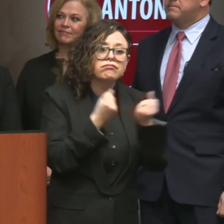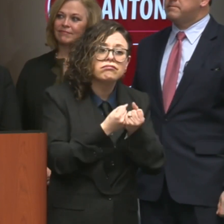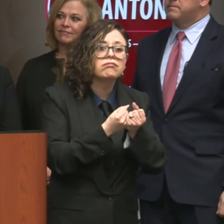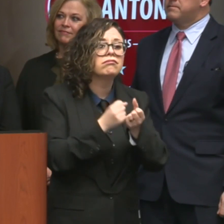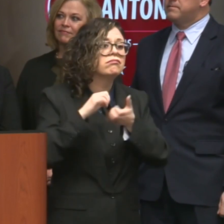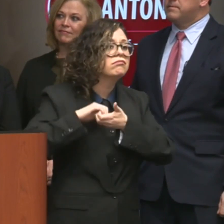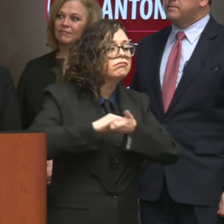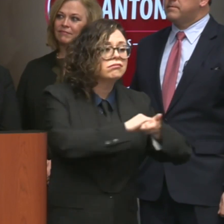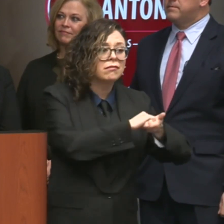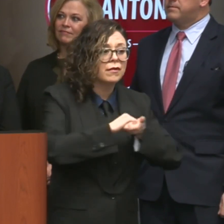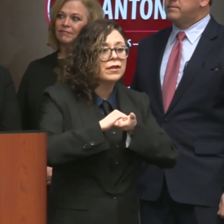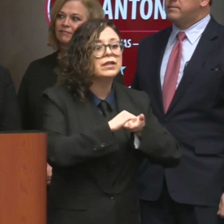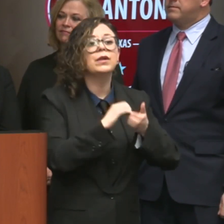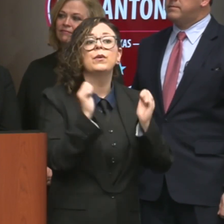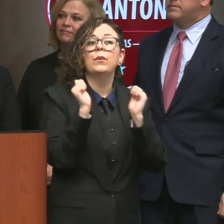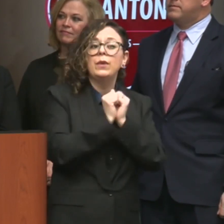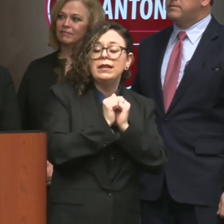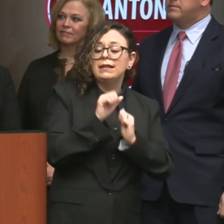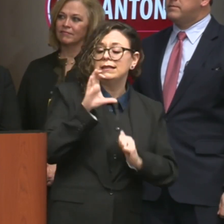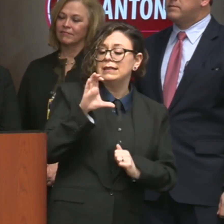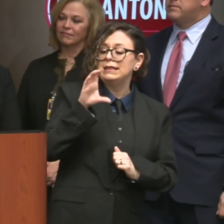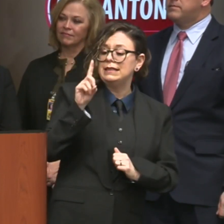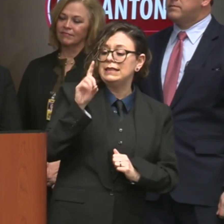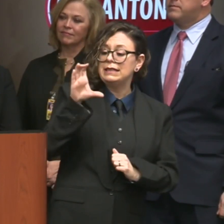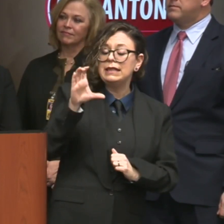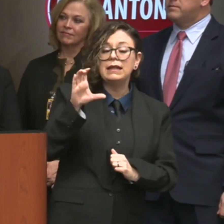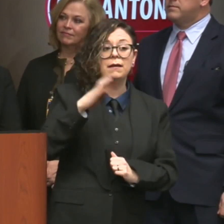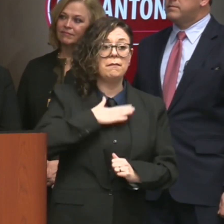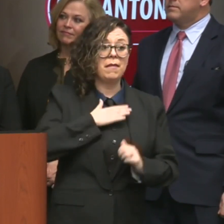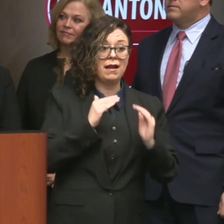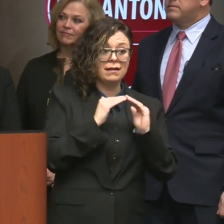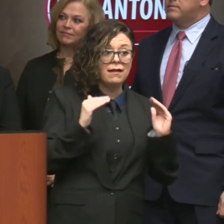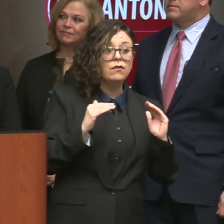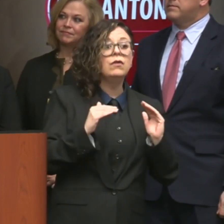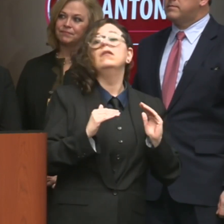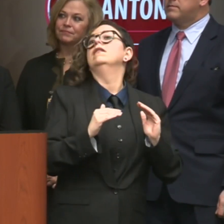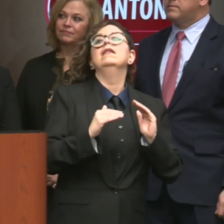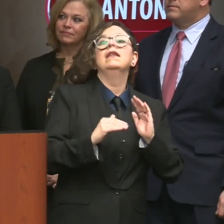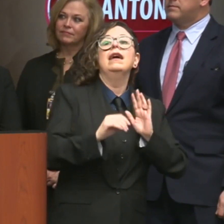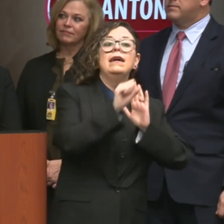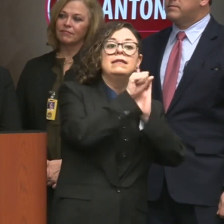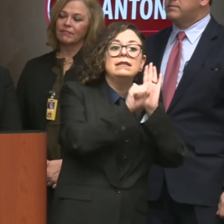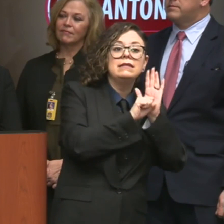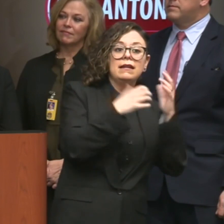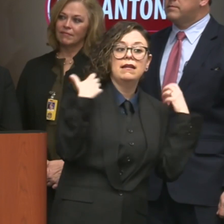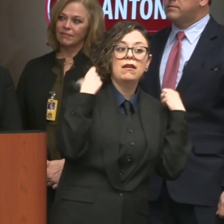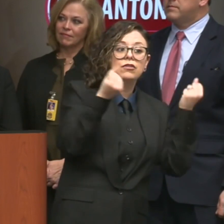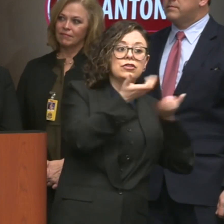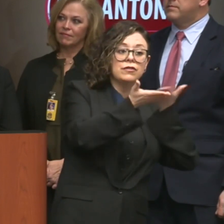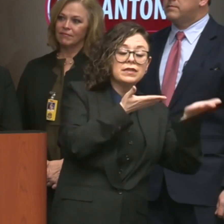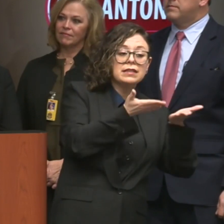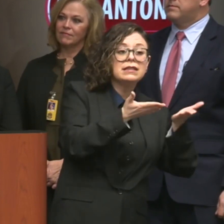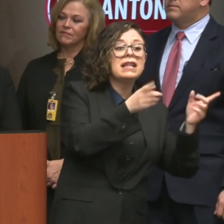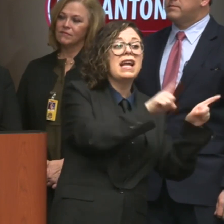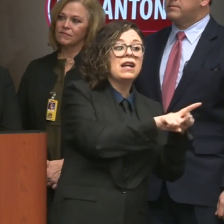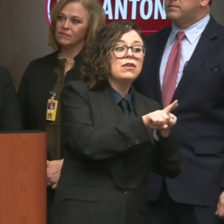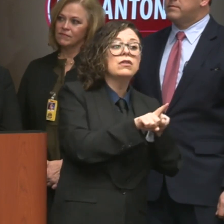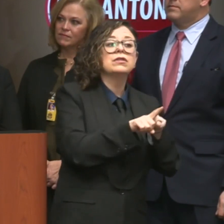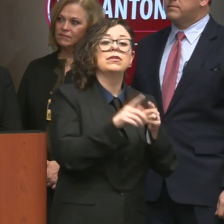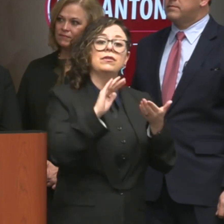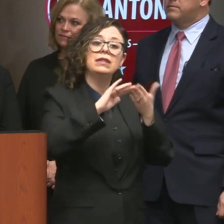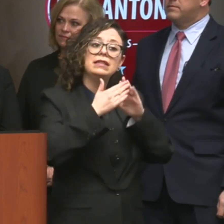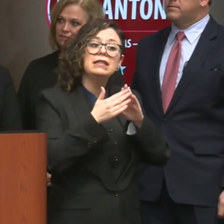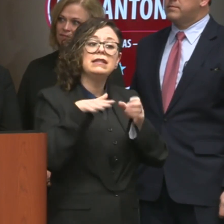cooperation with the CDC at my level, at the state, the Texas Department of State Health Services, as well as our city and county local